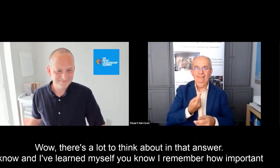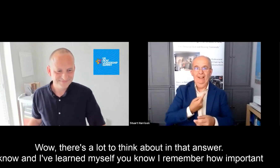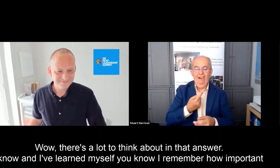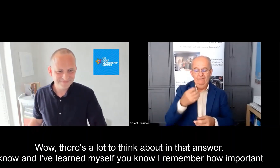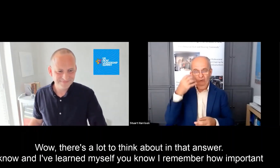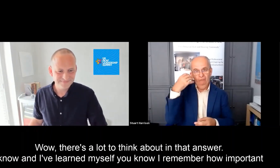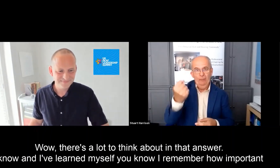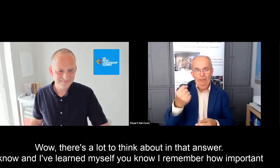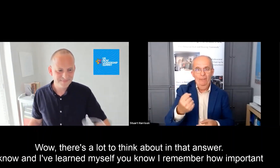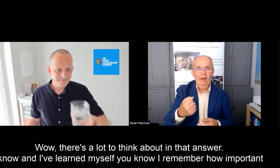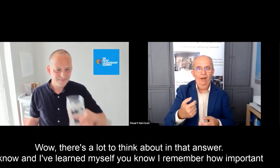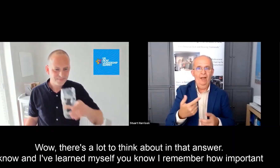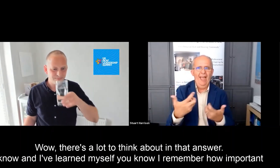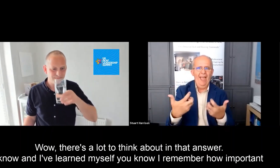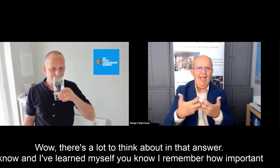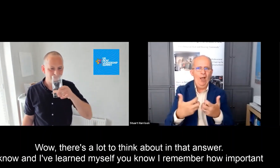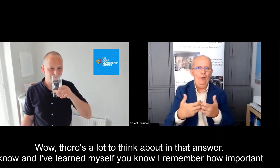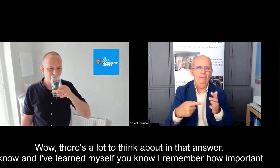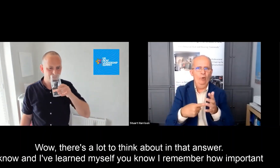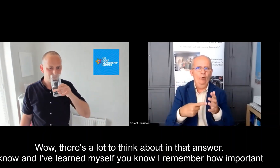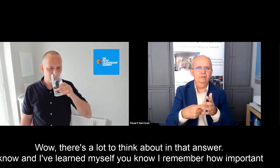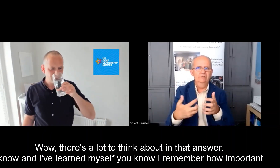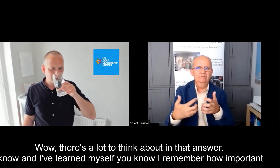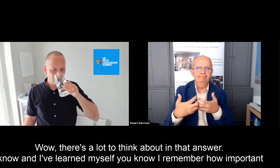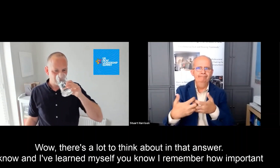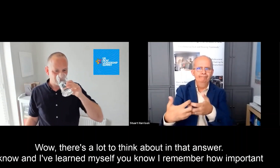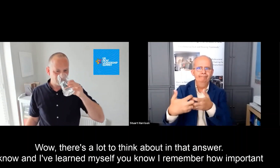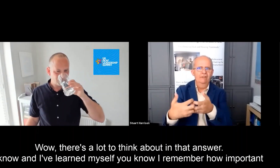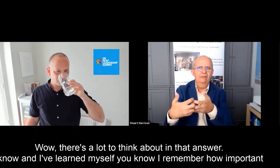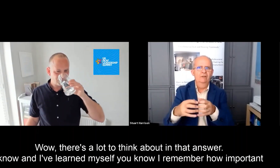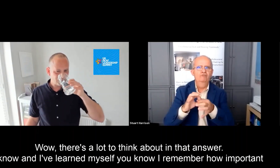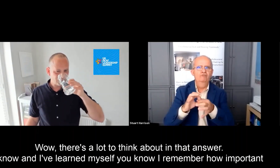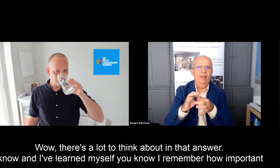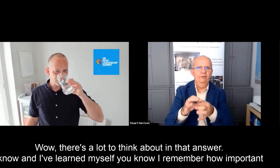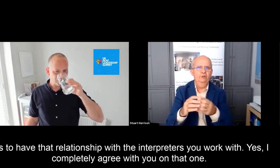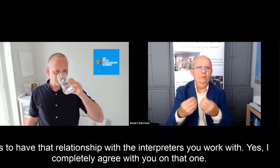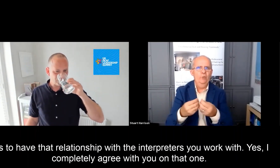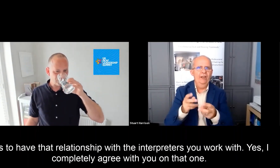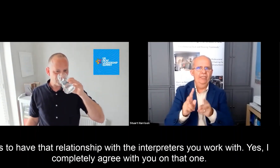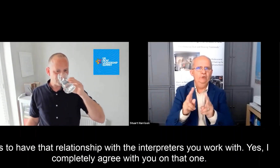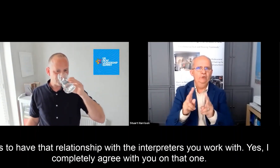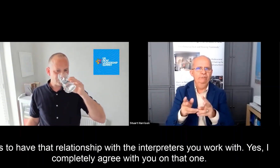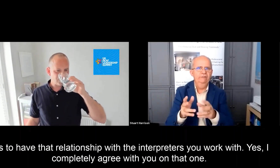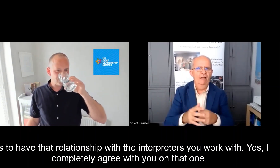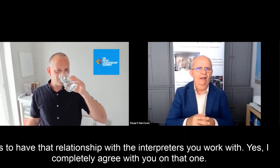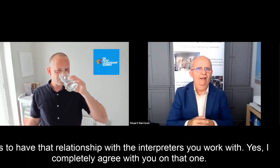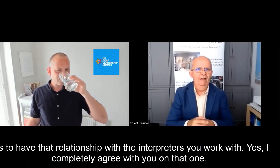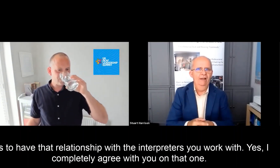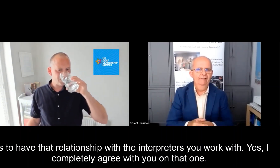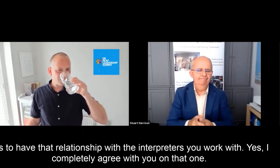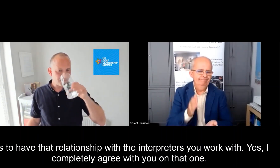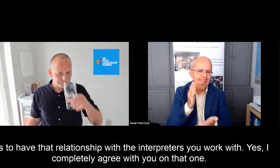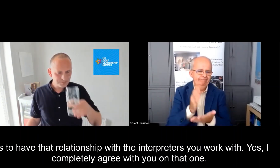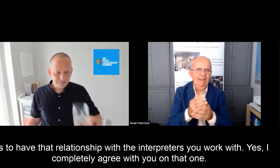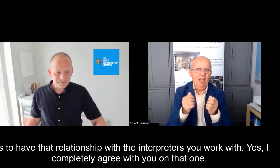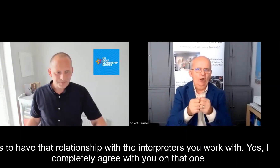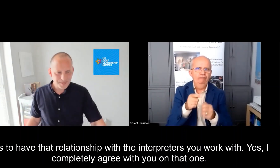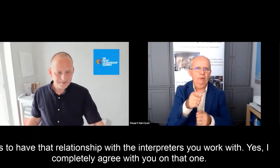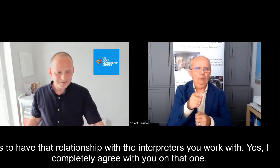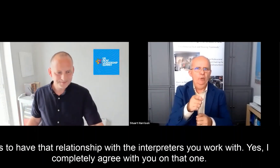I know, and I've learned myself, you know, I remember how important it is to have that relationship with the interpreters you work with. Yeah,